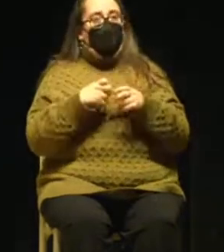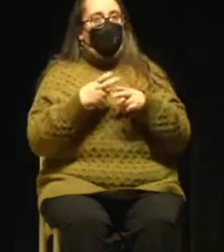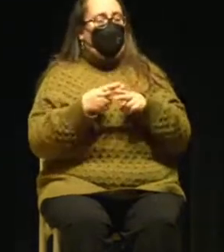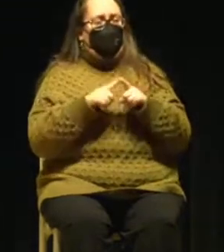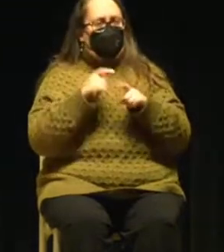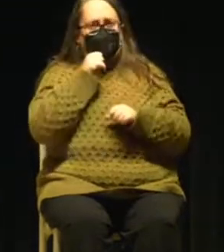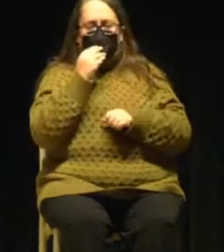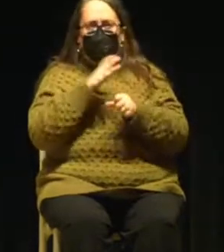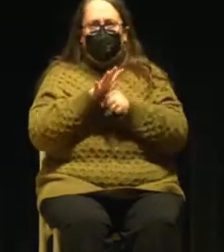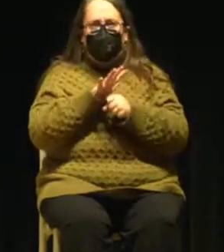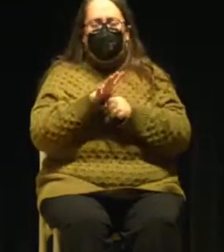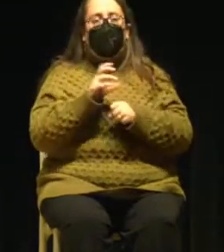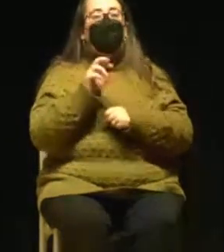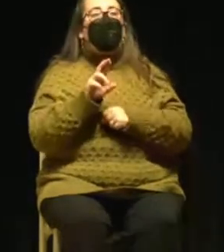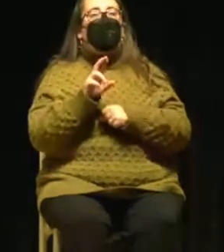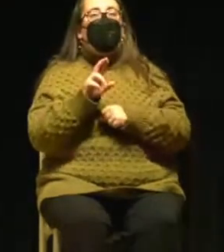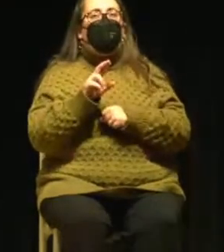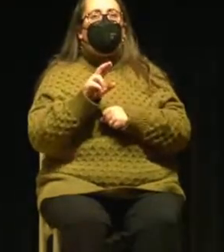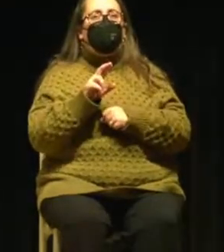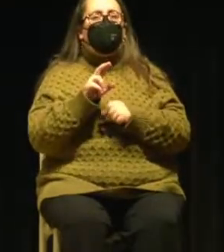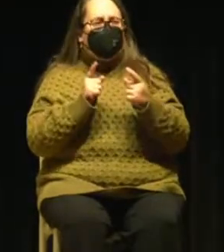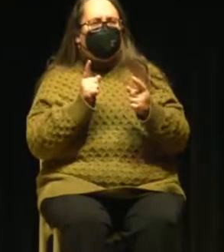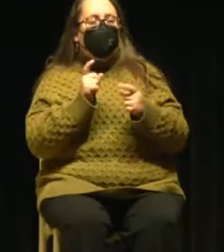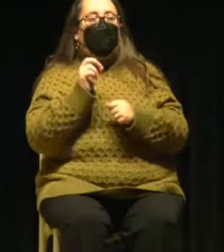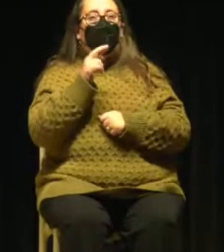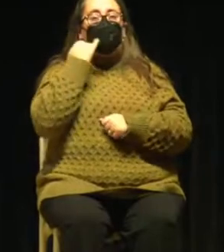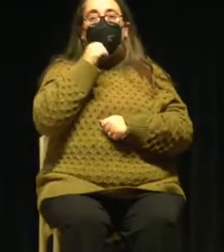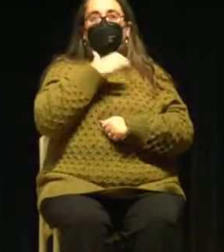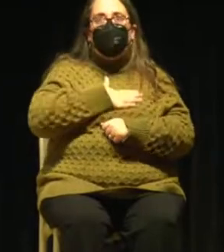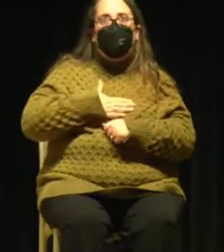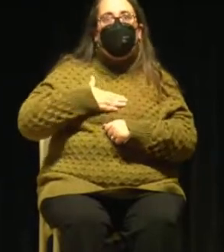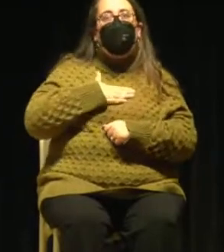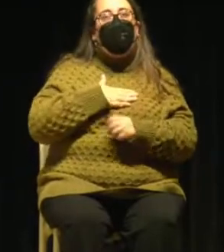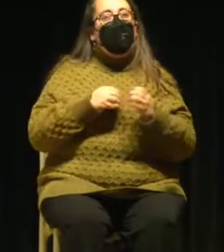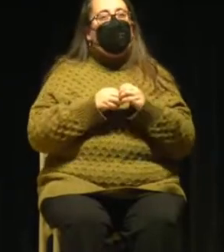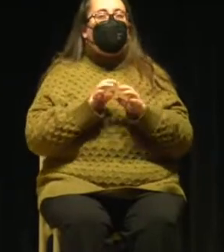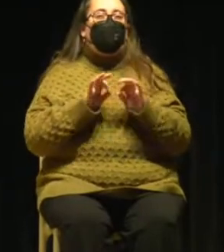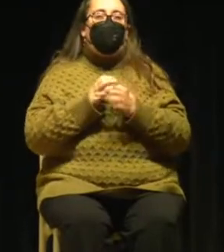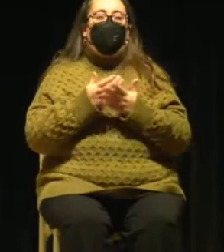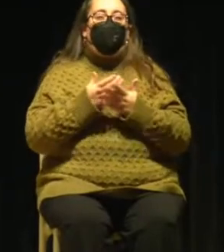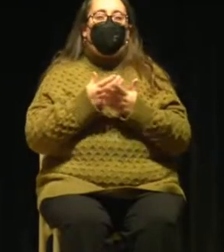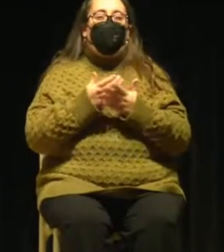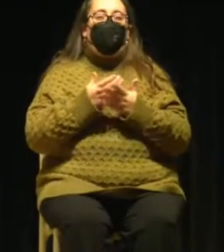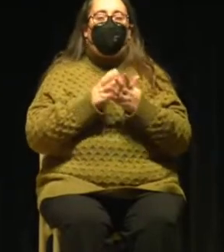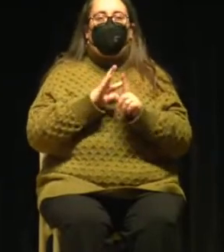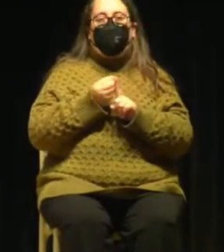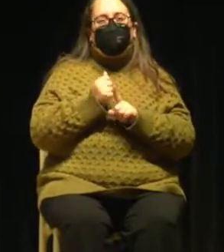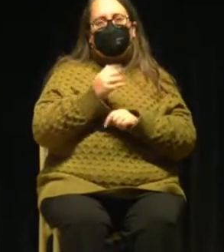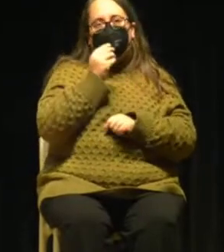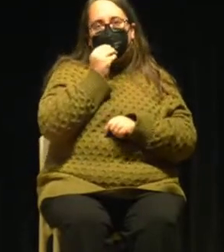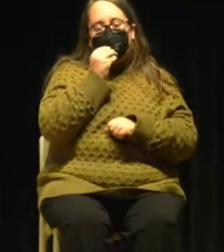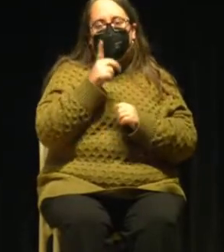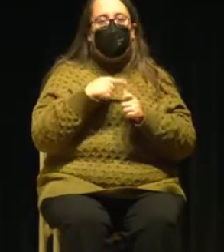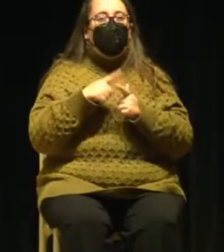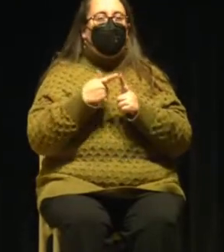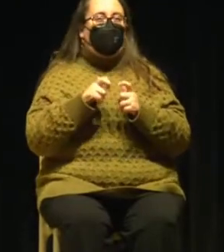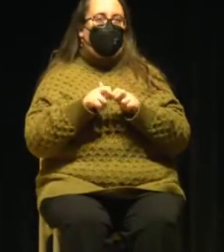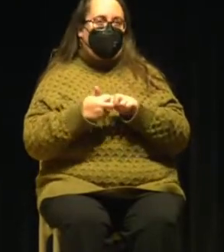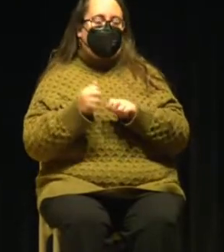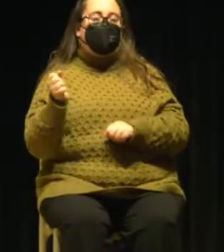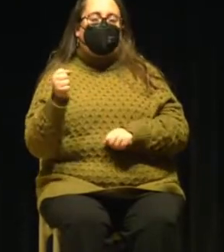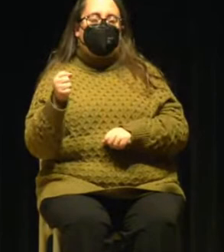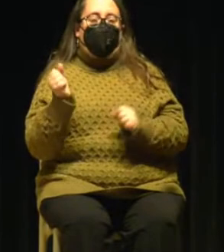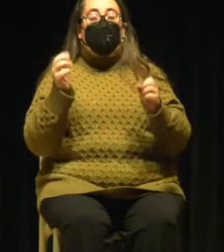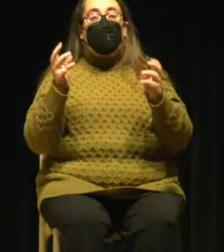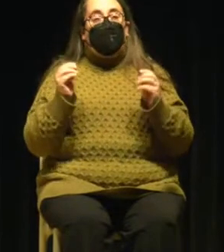eating enough, or if you are not kind of enjoying the most important part of culture, which is food, then it's a problem. And